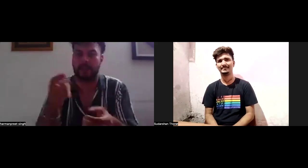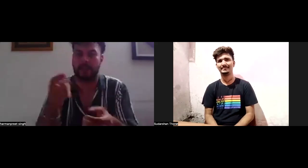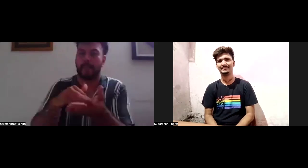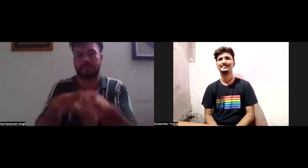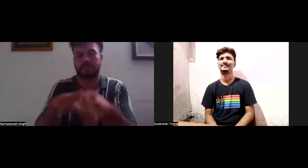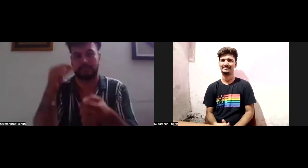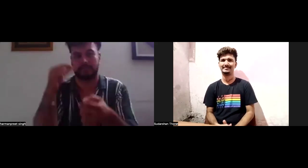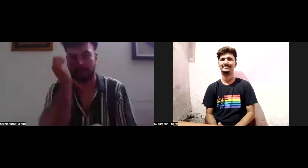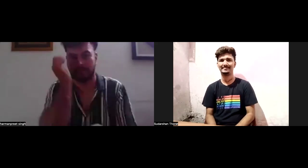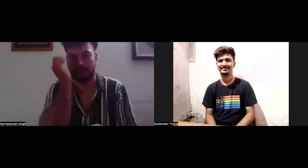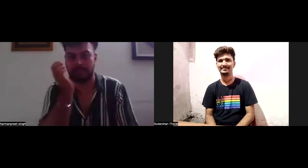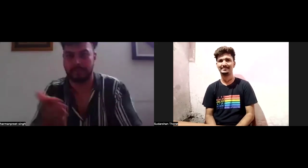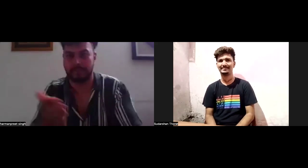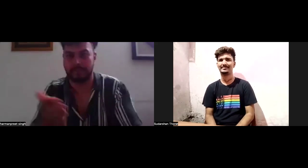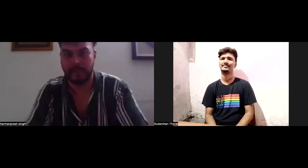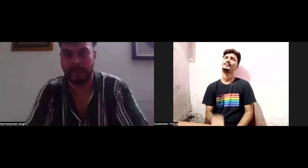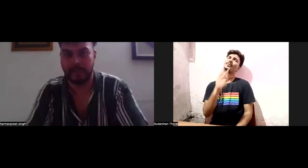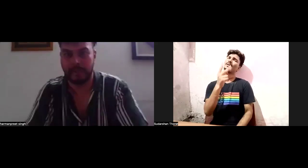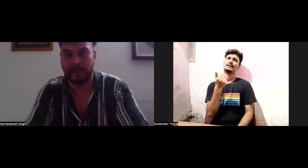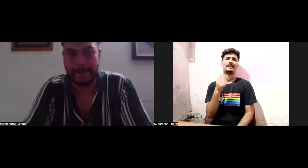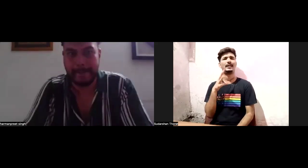very happy.